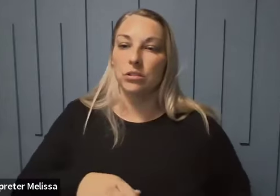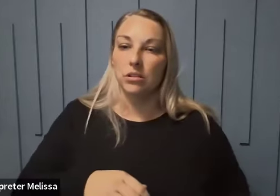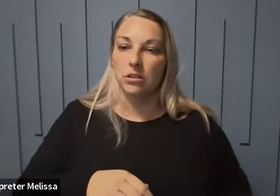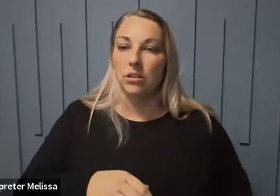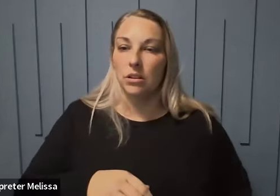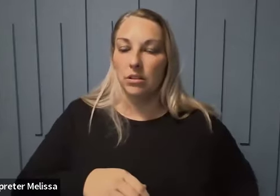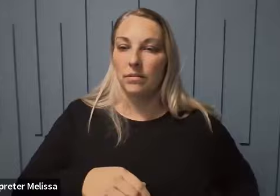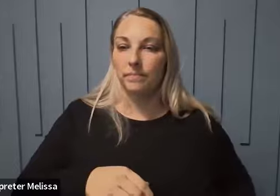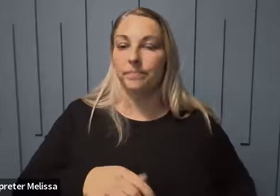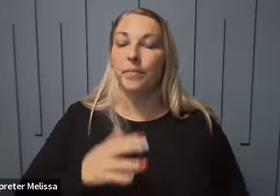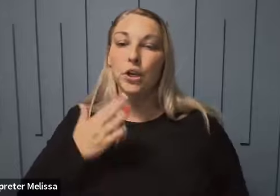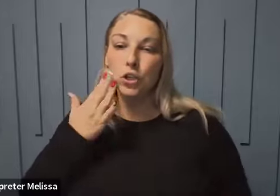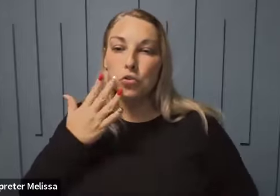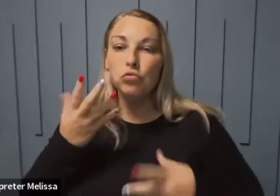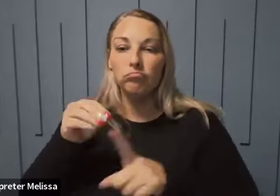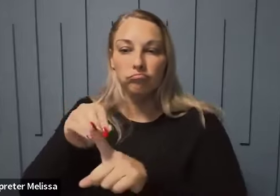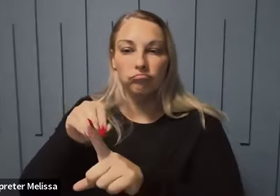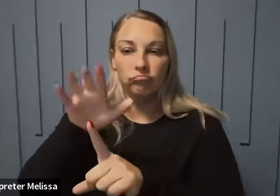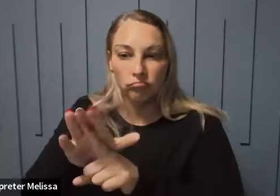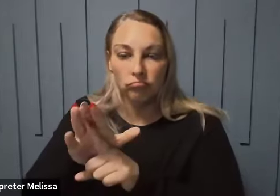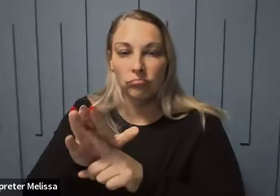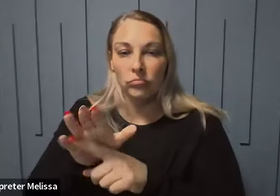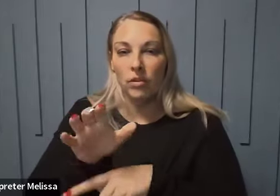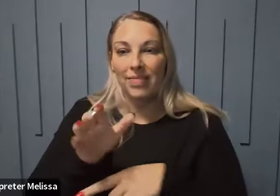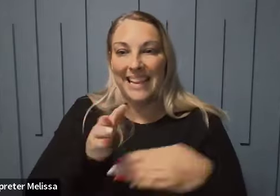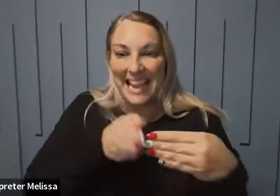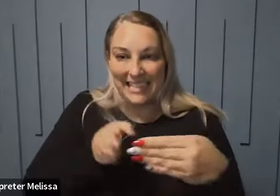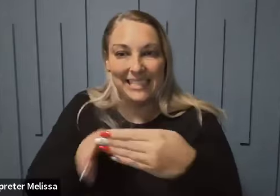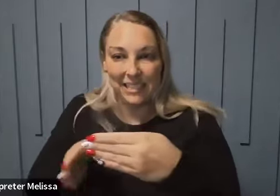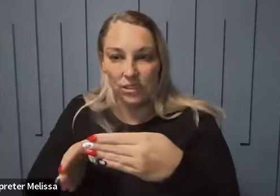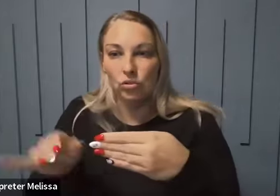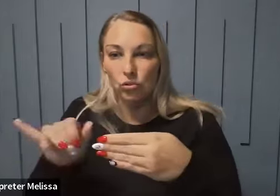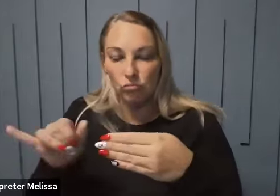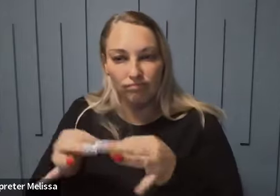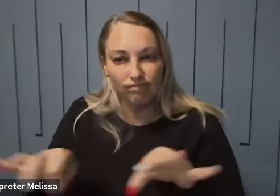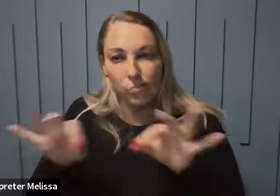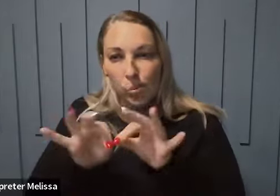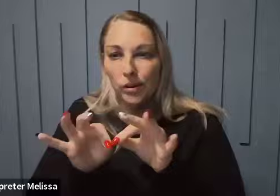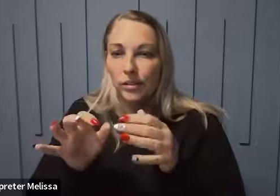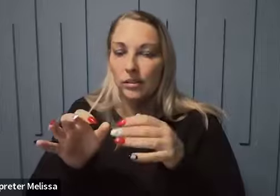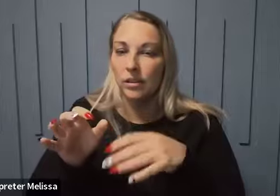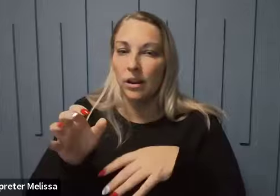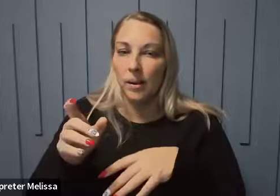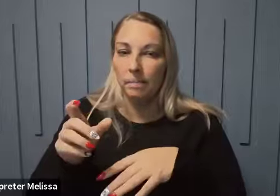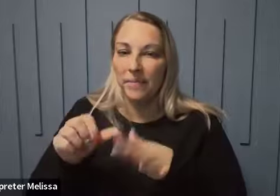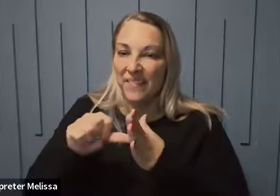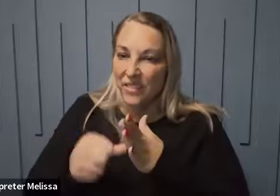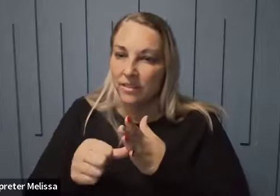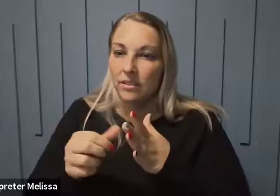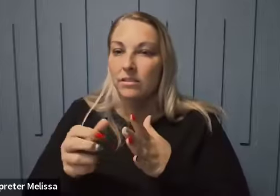deaf and hard of hearing students are exposed to those word endings that are really important to using